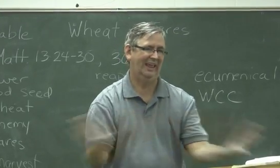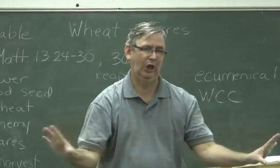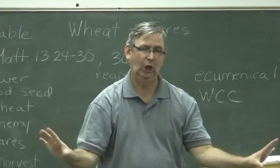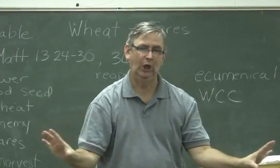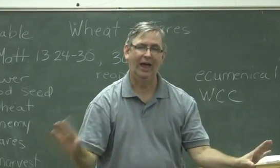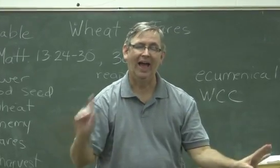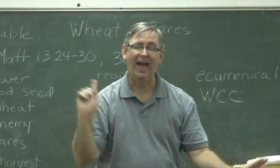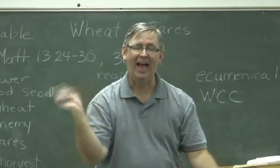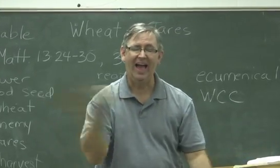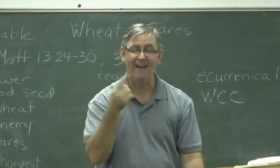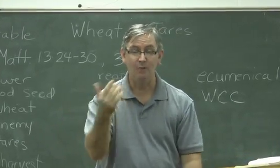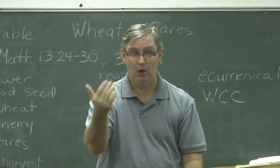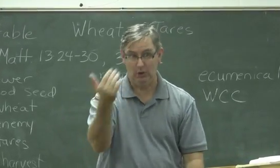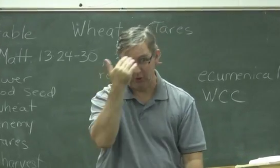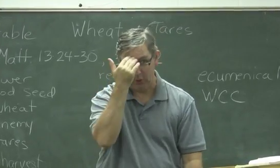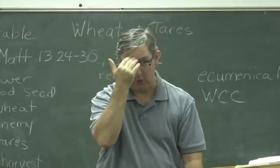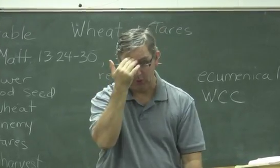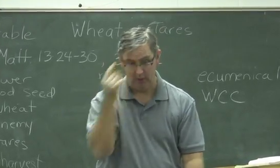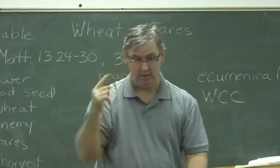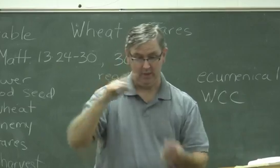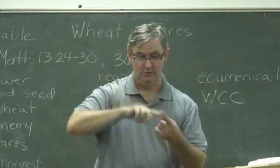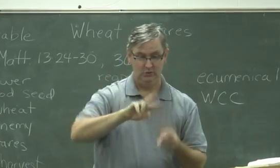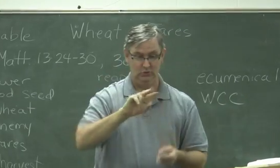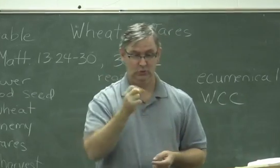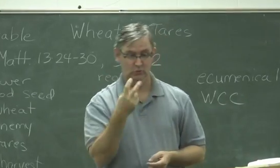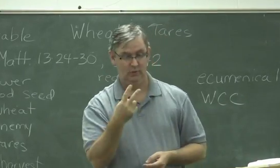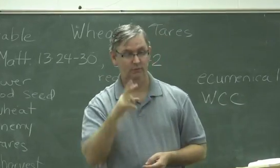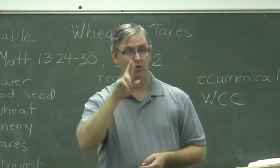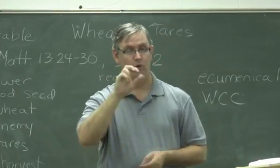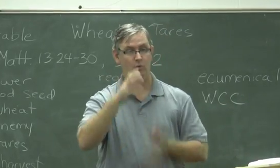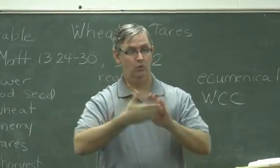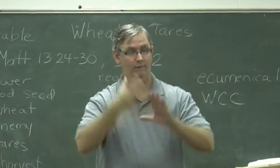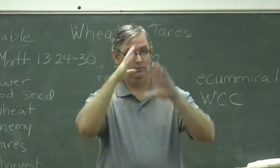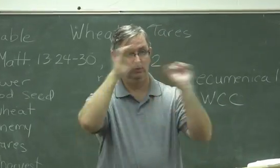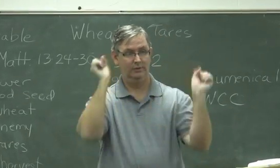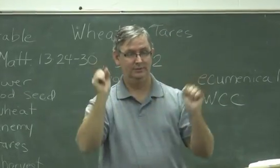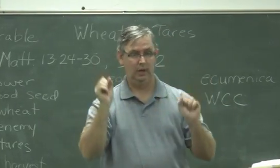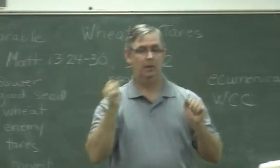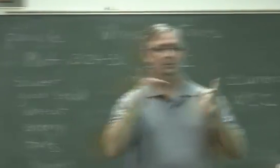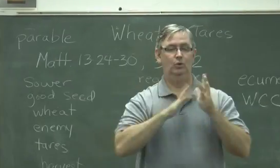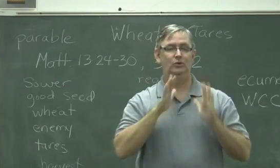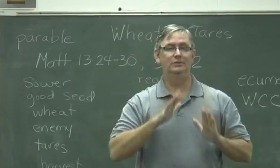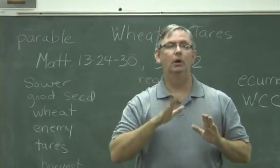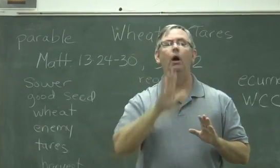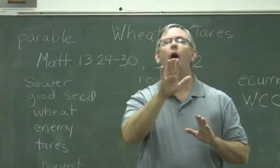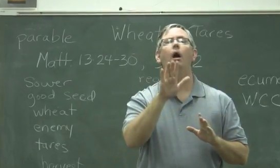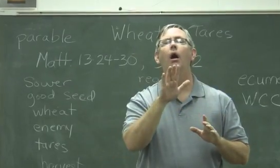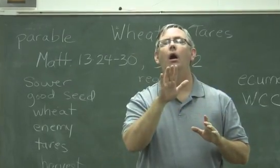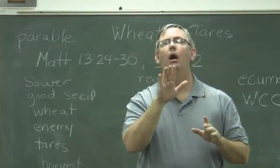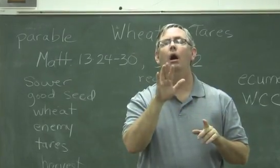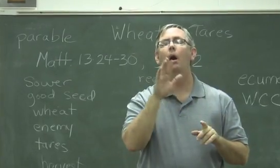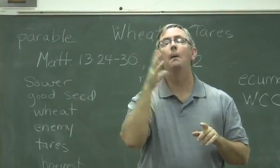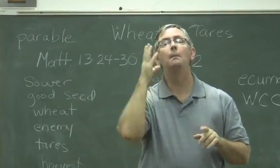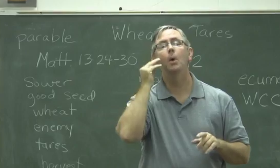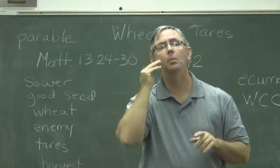Mormonism is a cult. Everybody knows that. But until after 2012, many Christians, they said